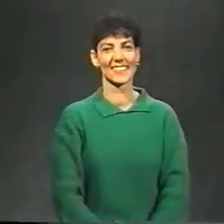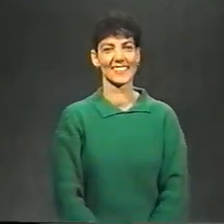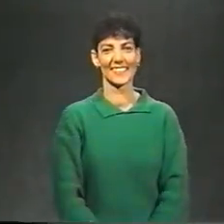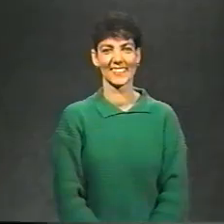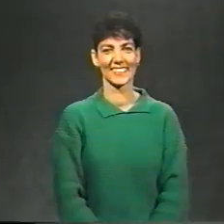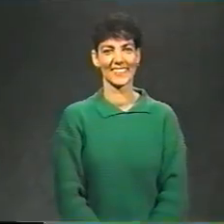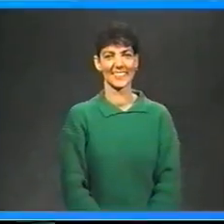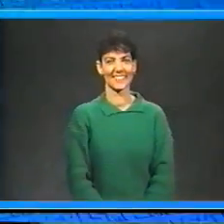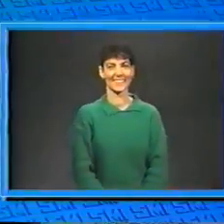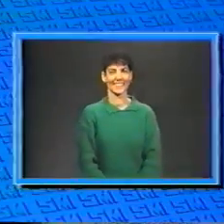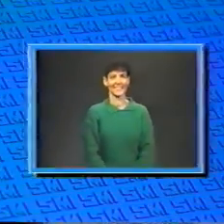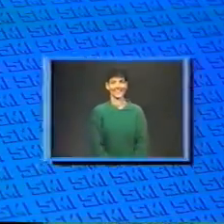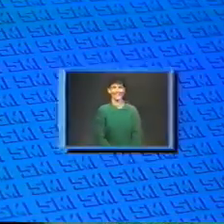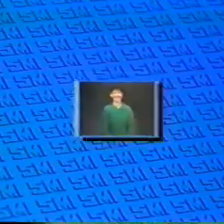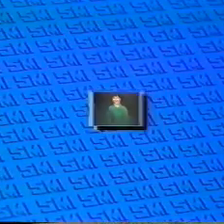in context.